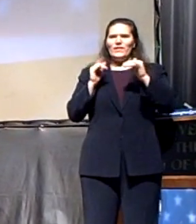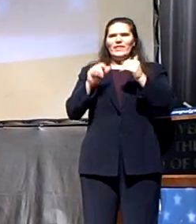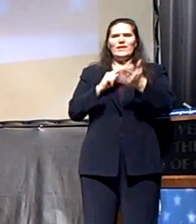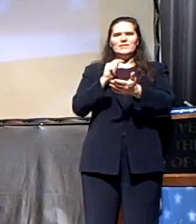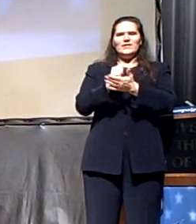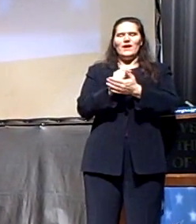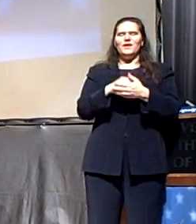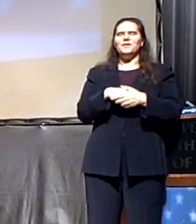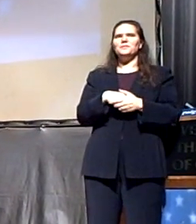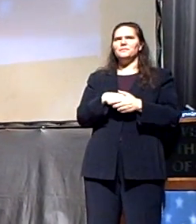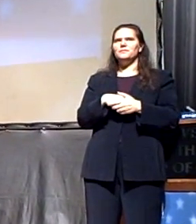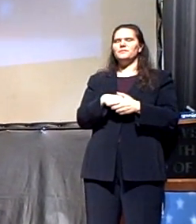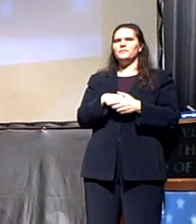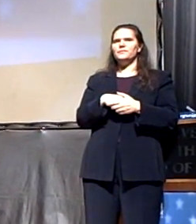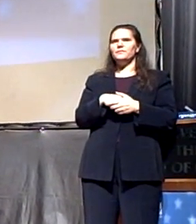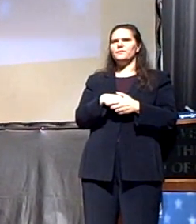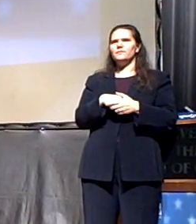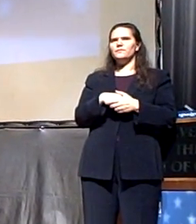When I heard